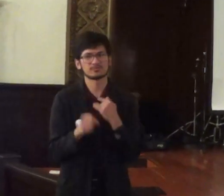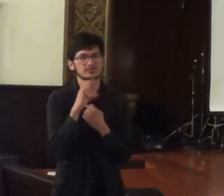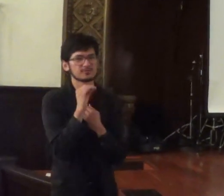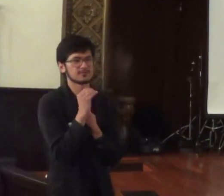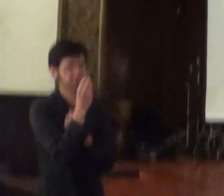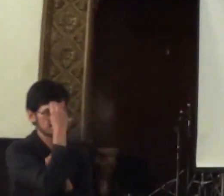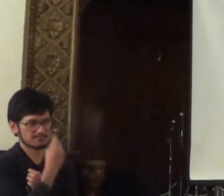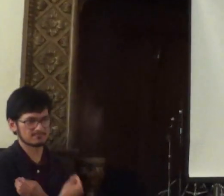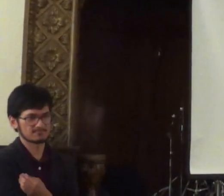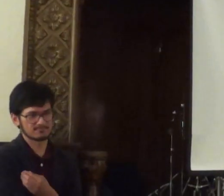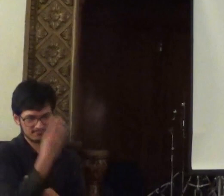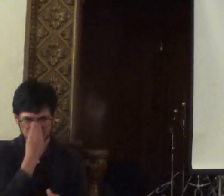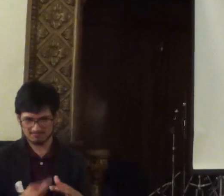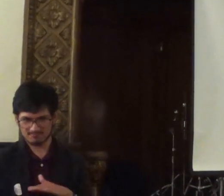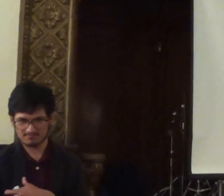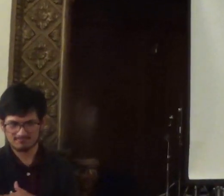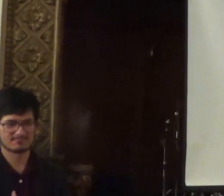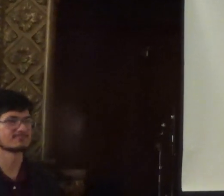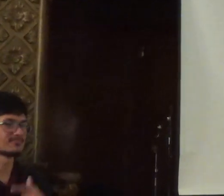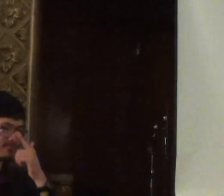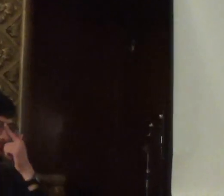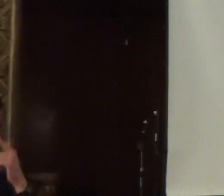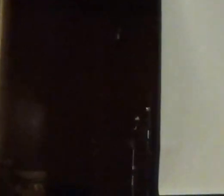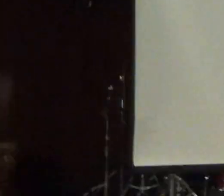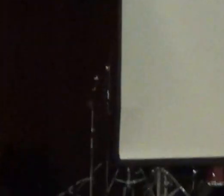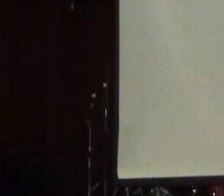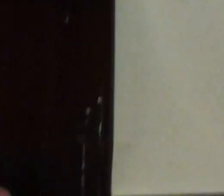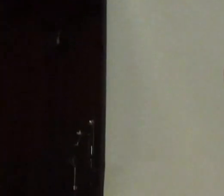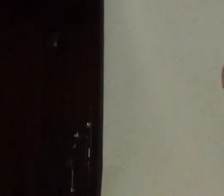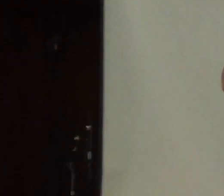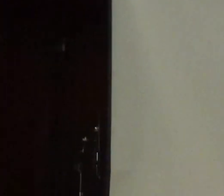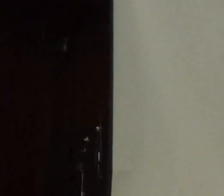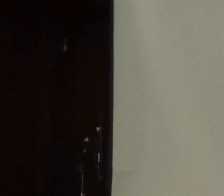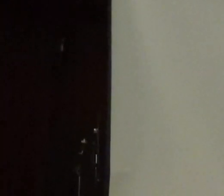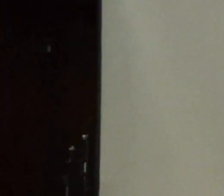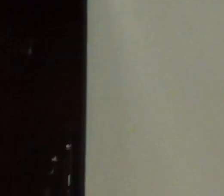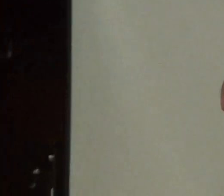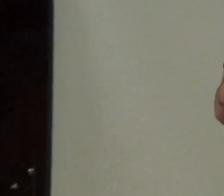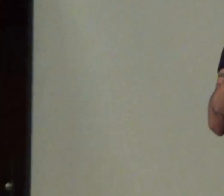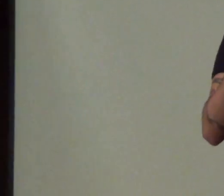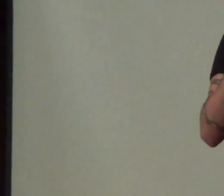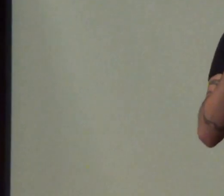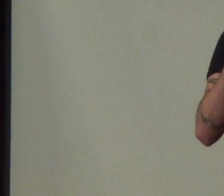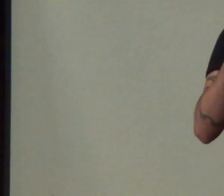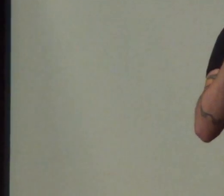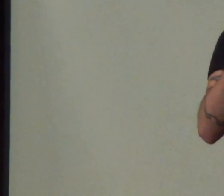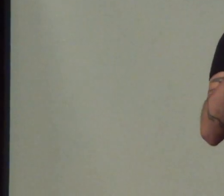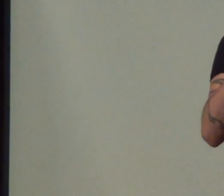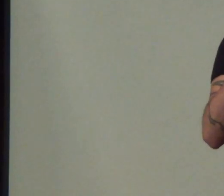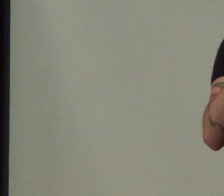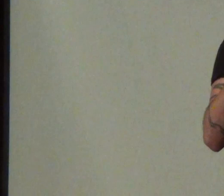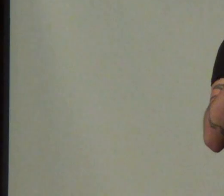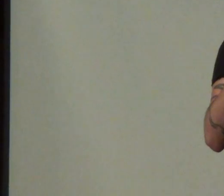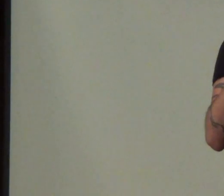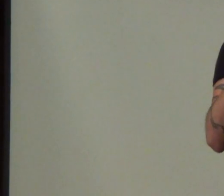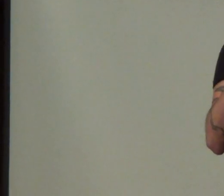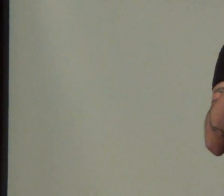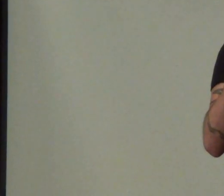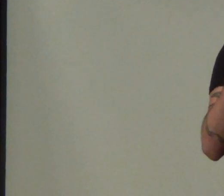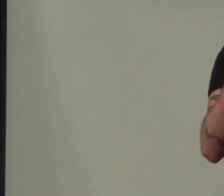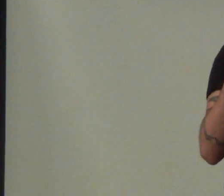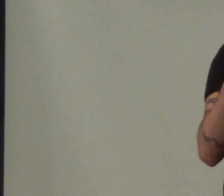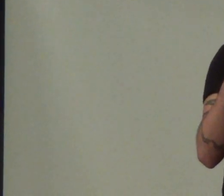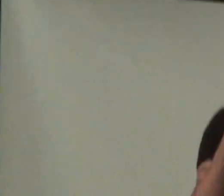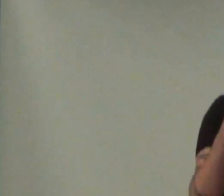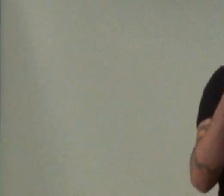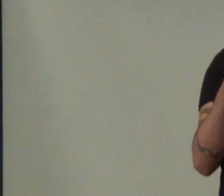So, this is from Feed. Dear reader, I've been thinking a